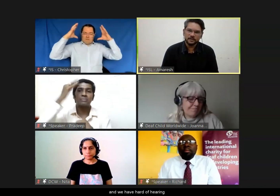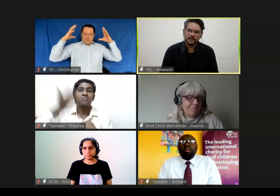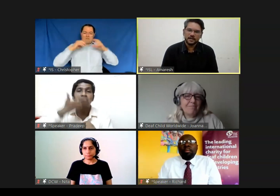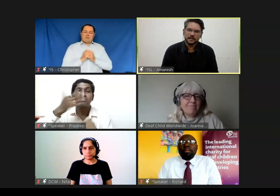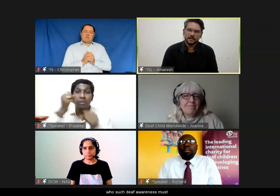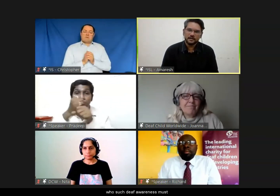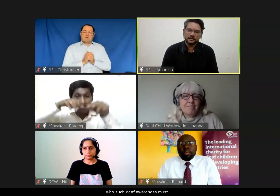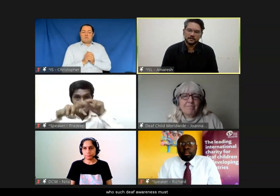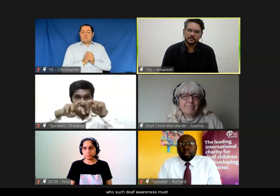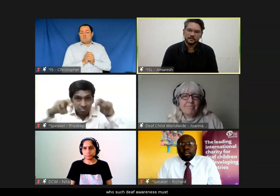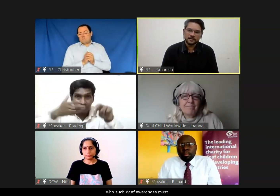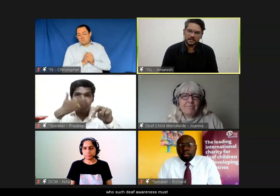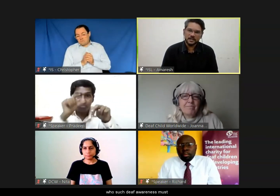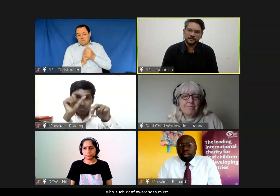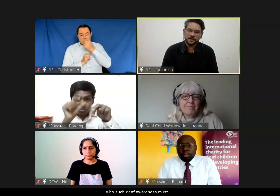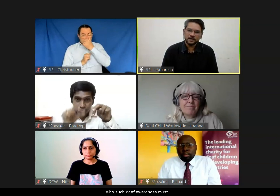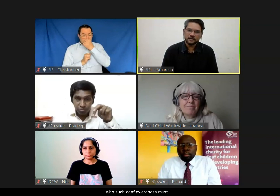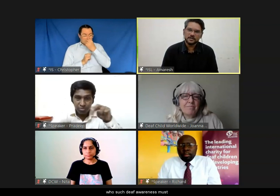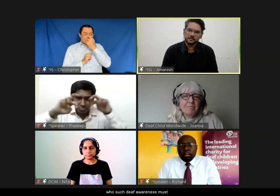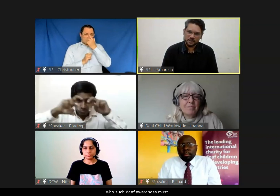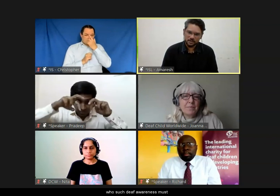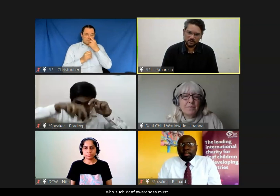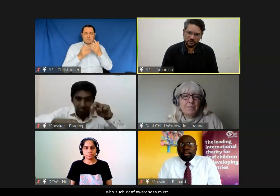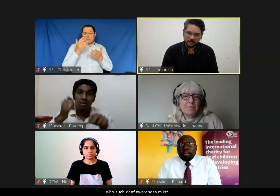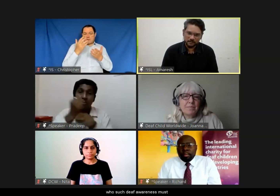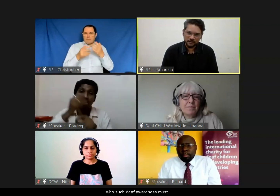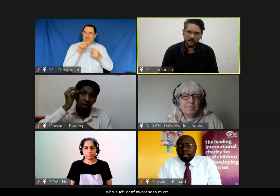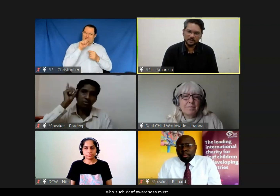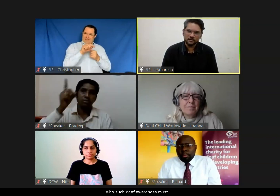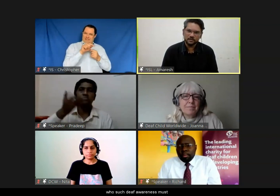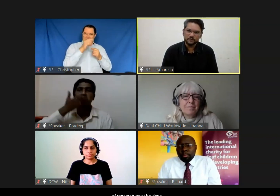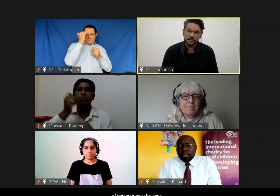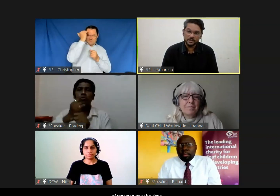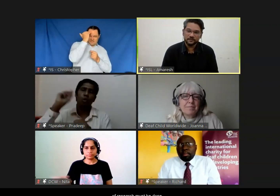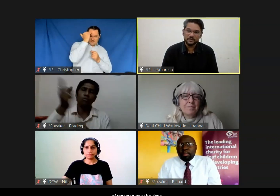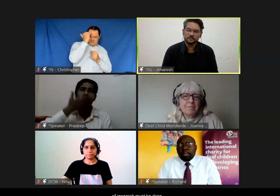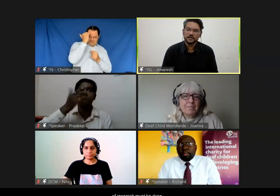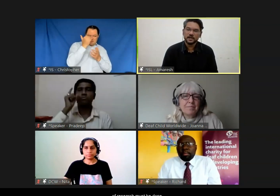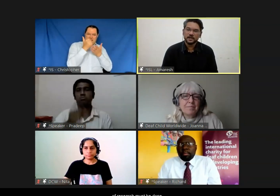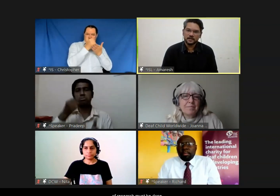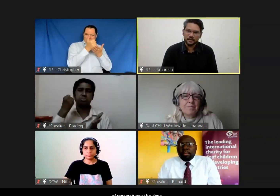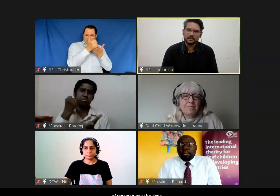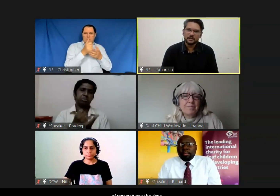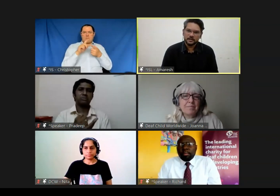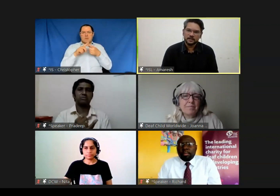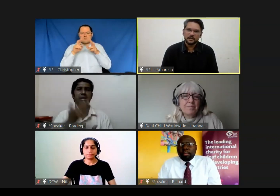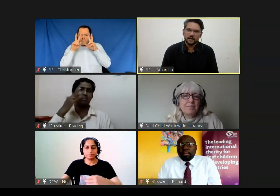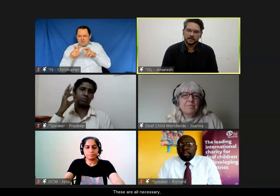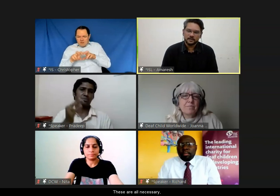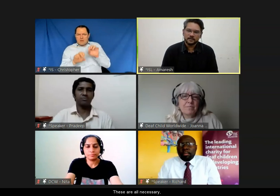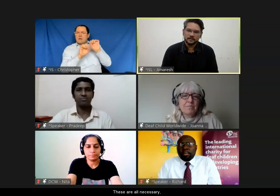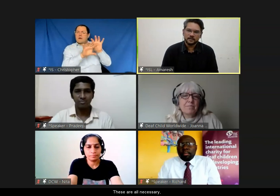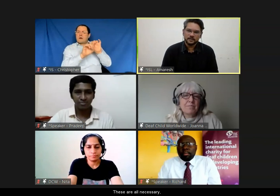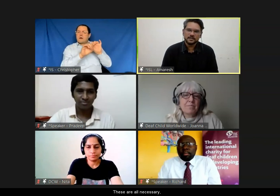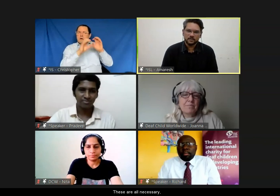hear, and such kind of awareness must also be given, and a lot of research has to be done,